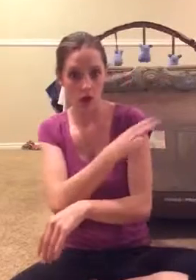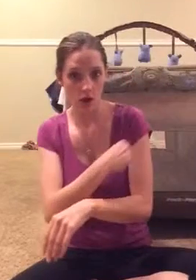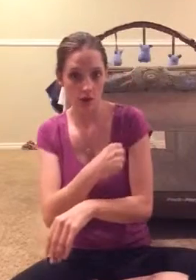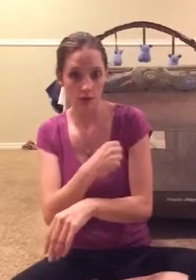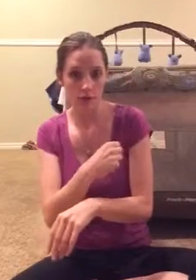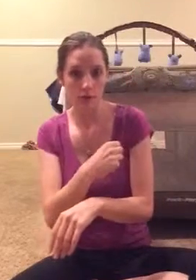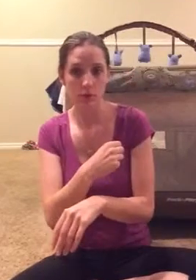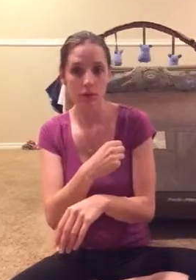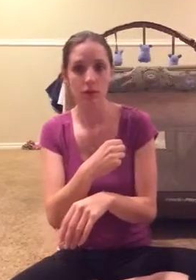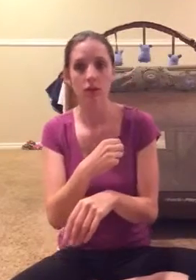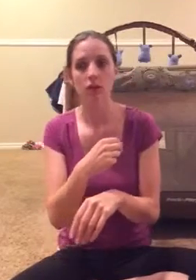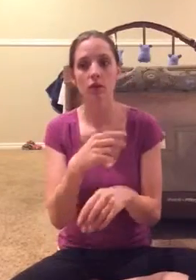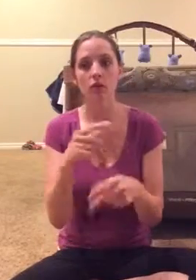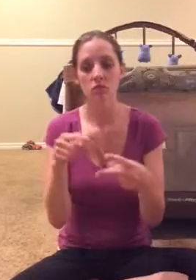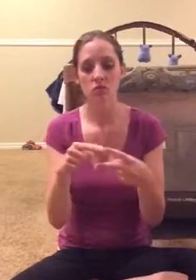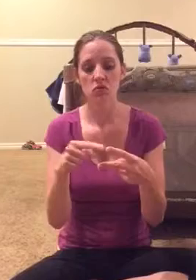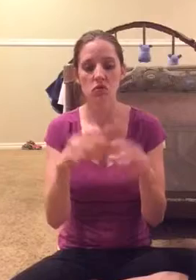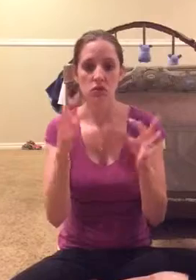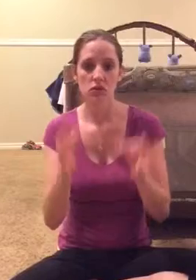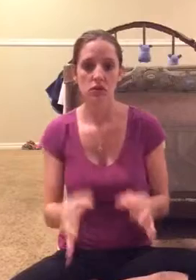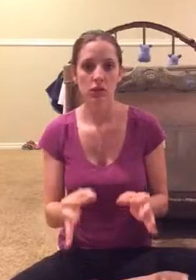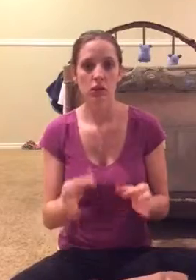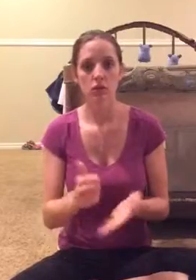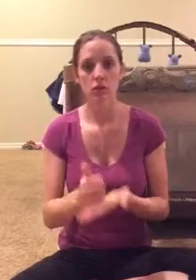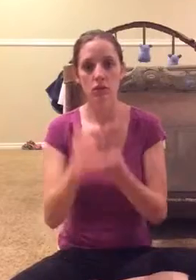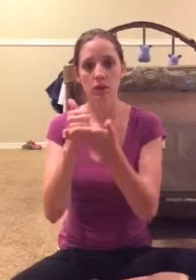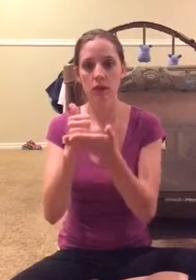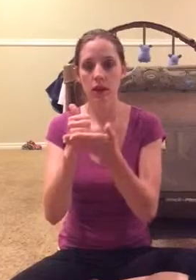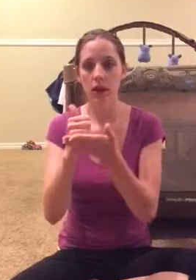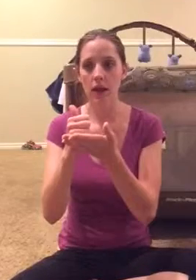neighborhood, where friends were showing support for her family.